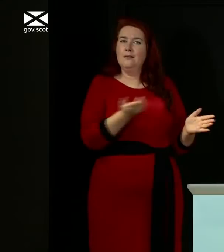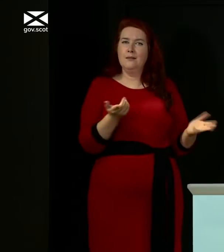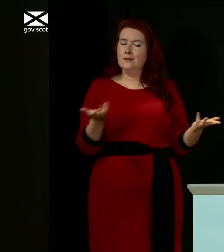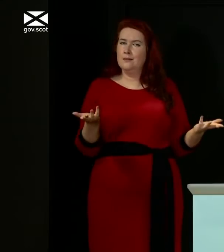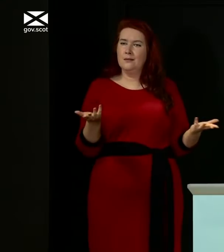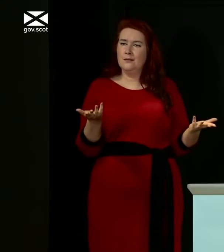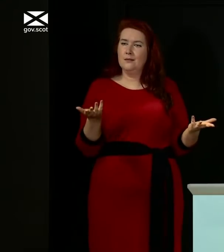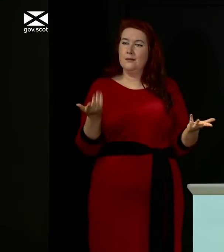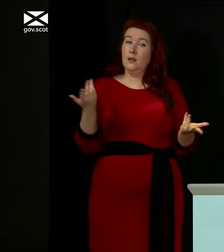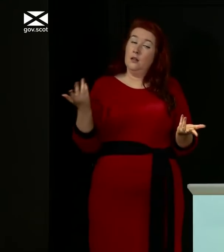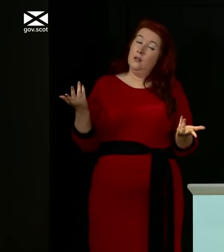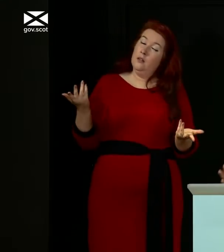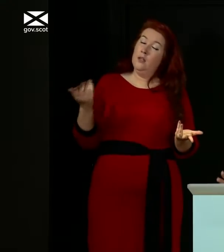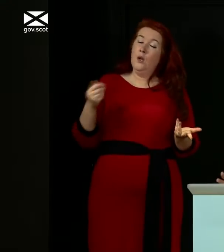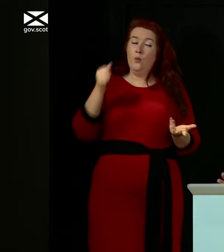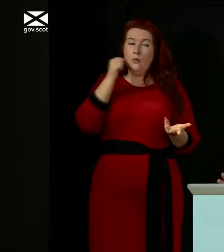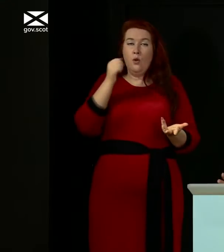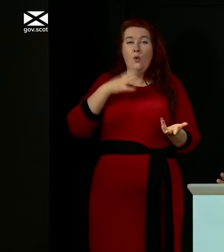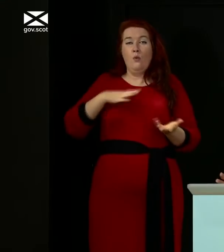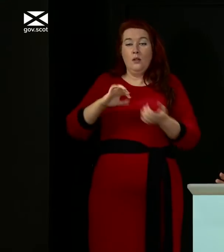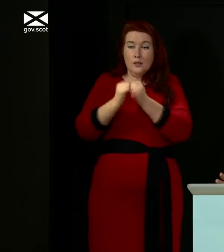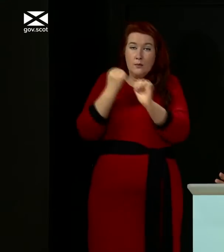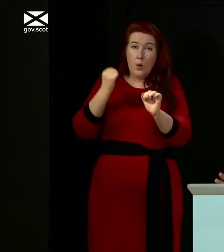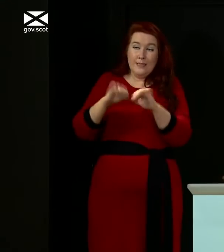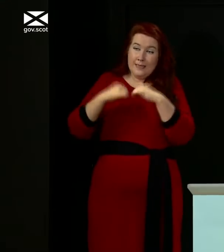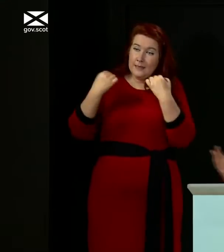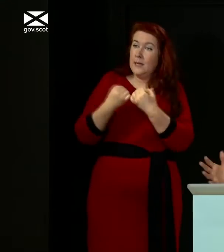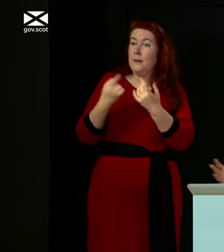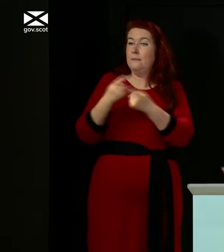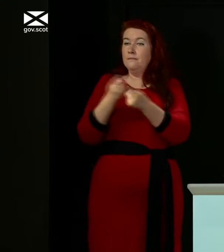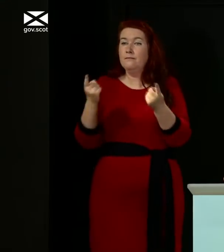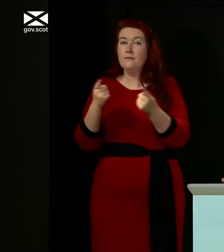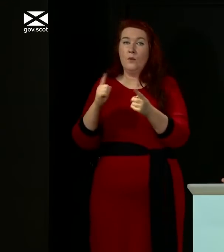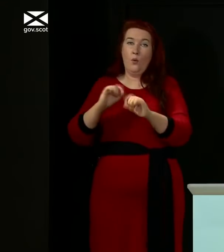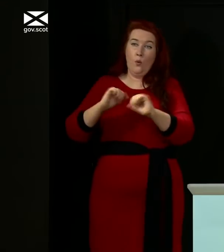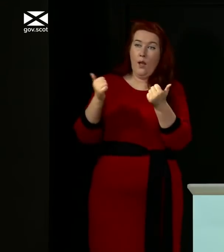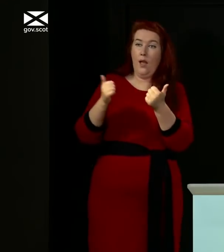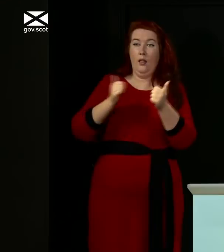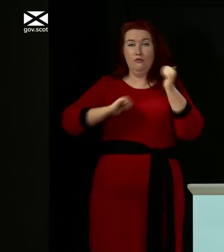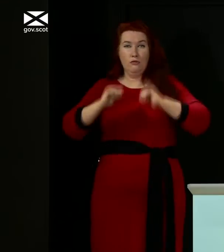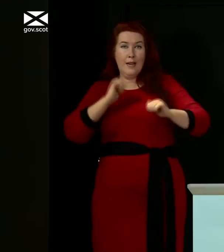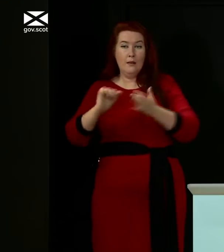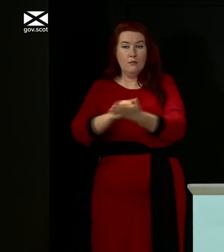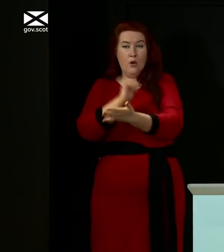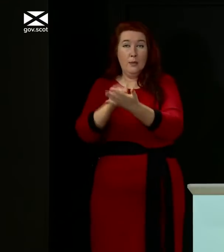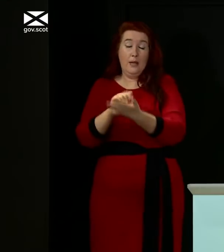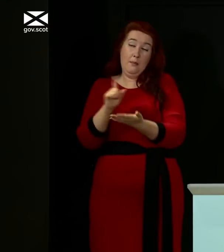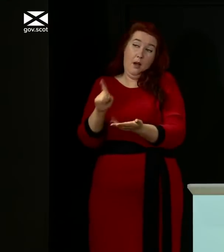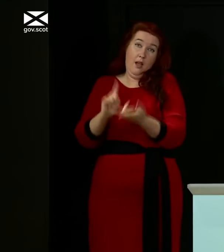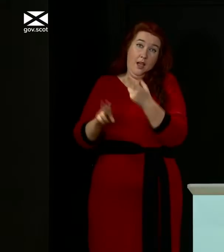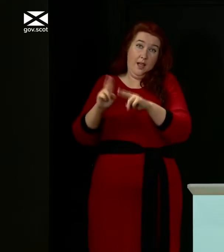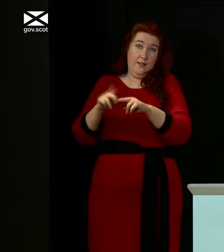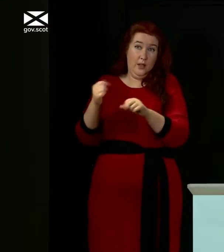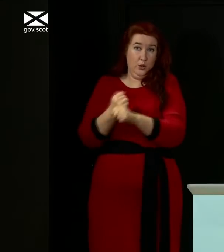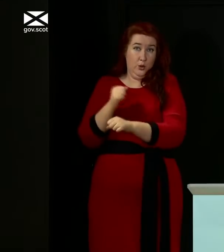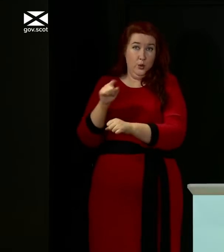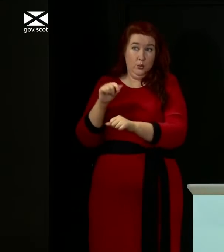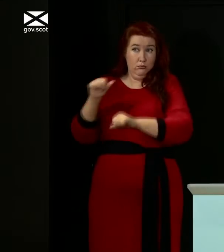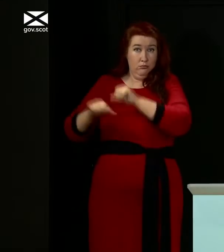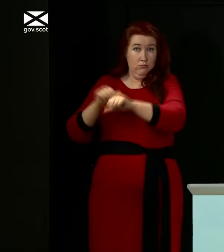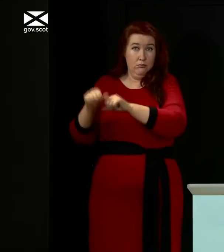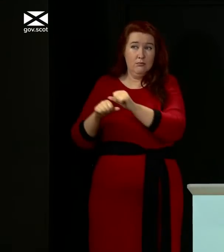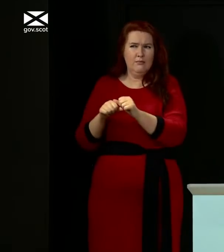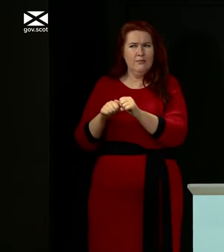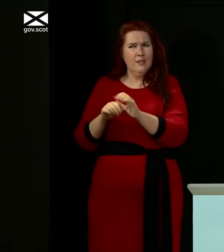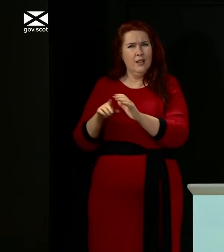is the case, for reasons, because we all want our sports teams and people to do well and be able to train properly, but as long as that's the case, it's really important that they